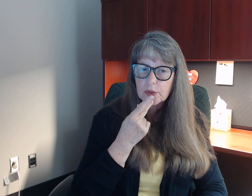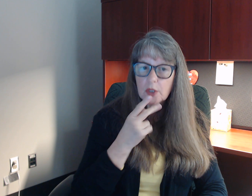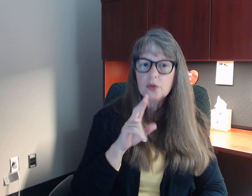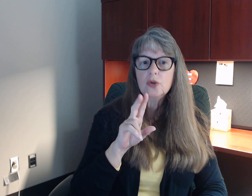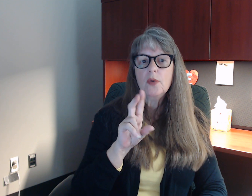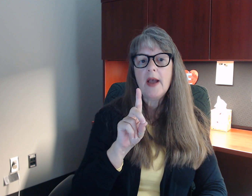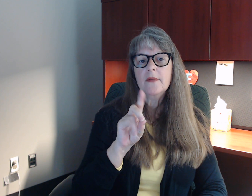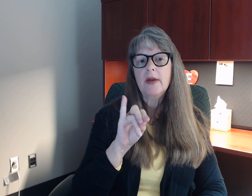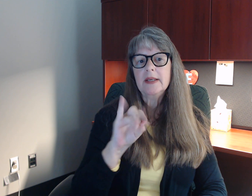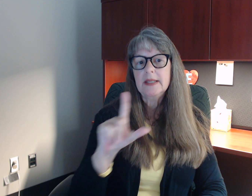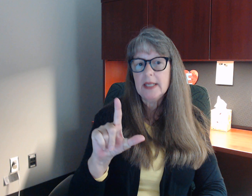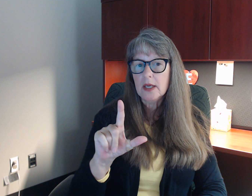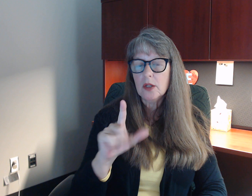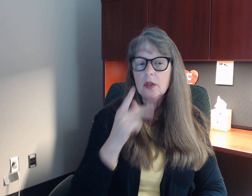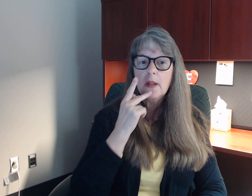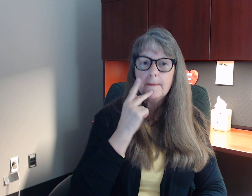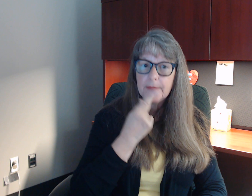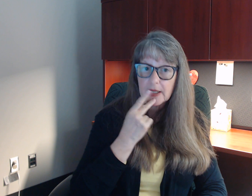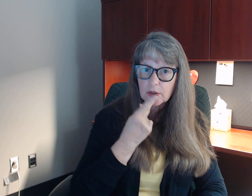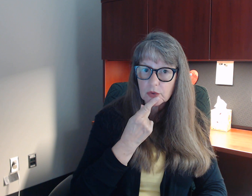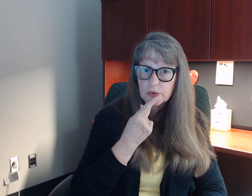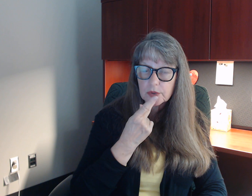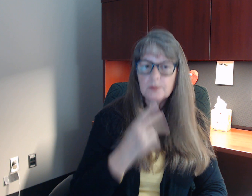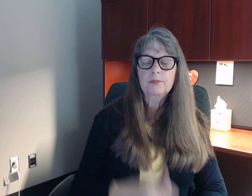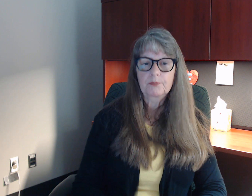Do you have dill pickles?